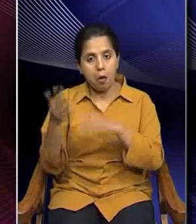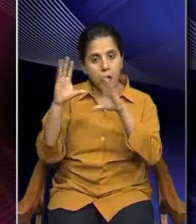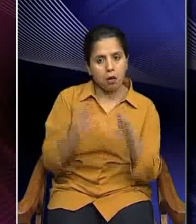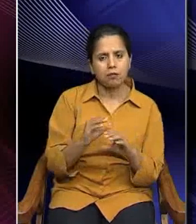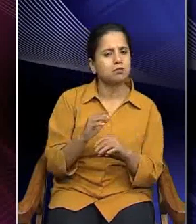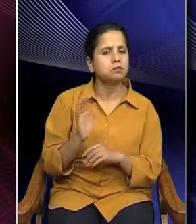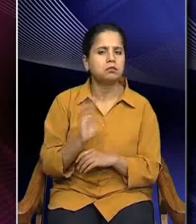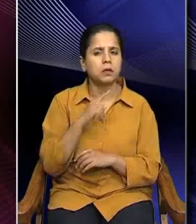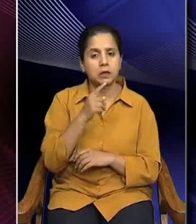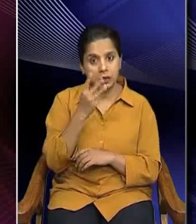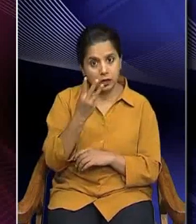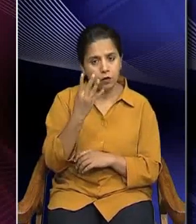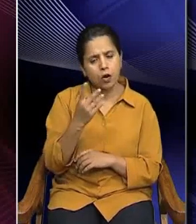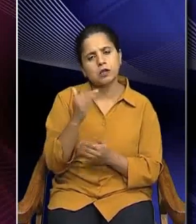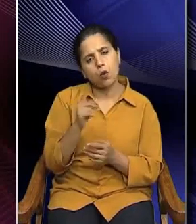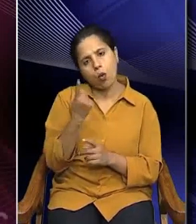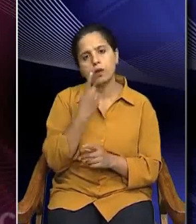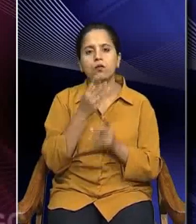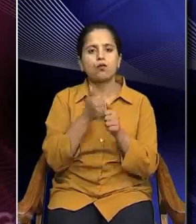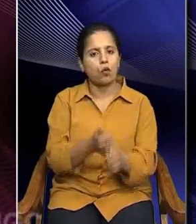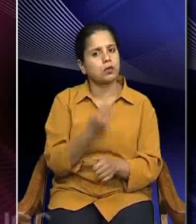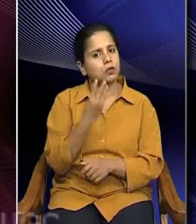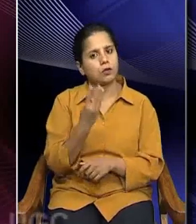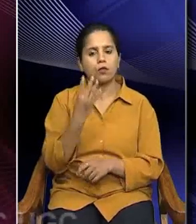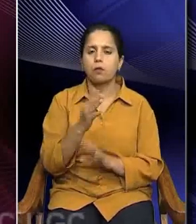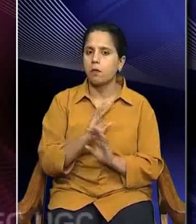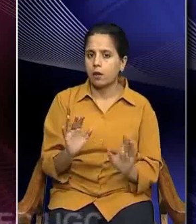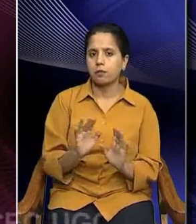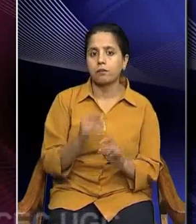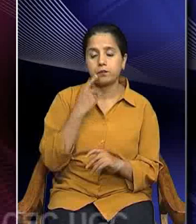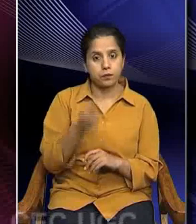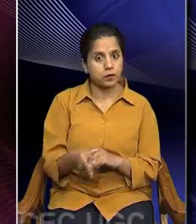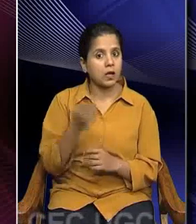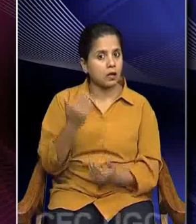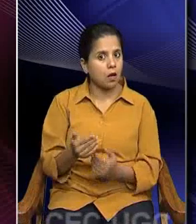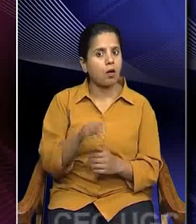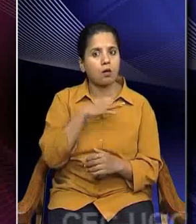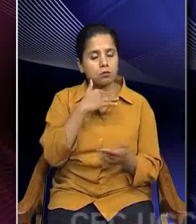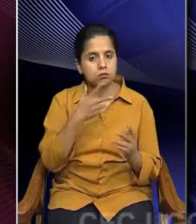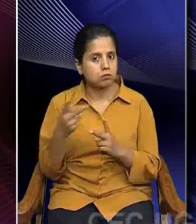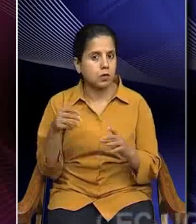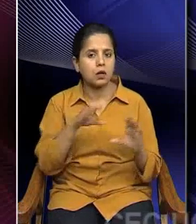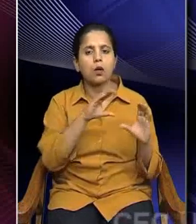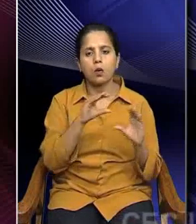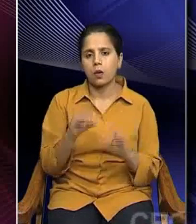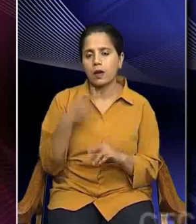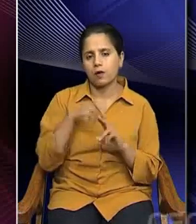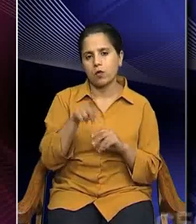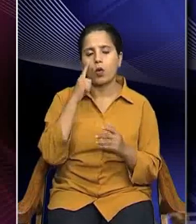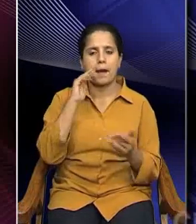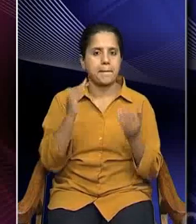this led to a very secular declining trend in the fertility levels. So if you compare the total